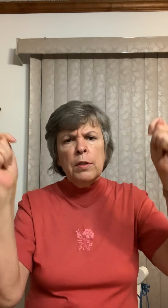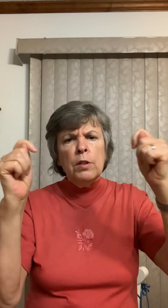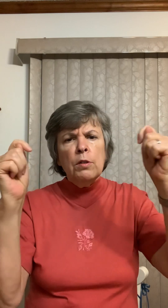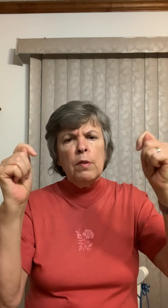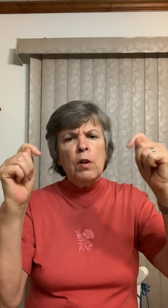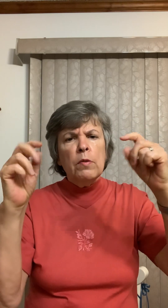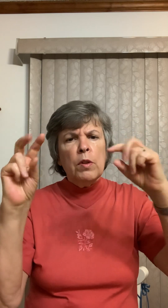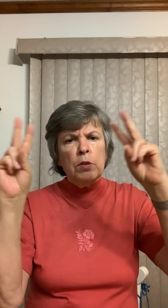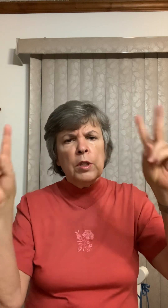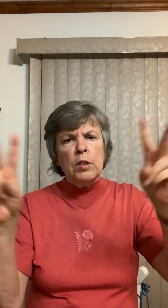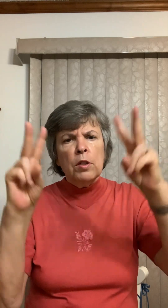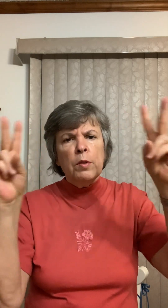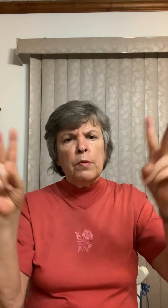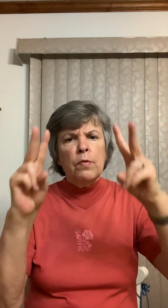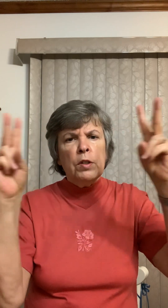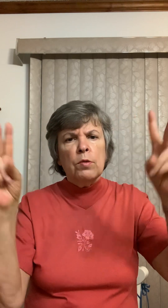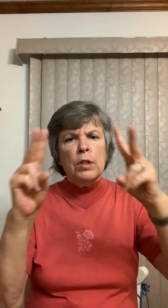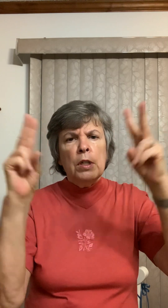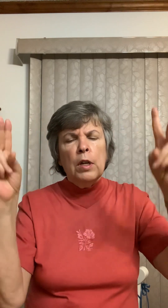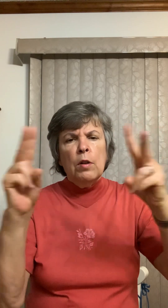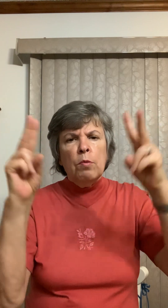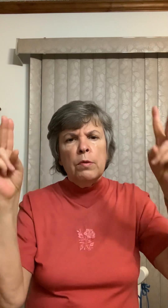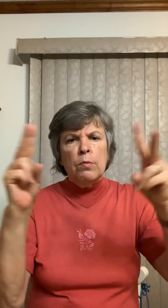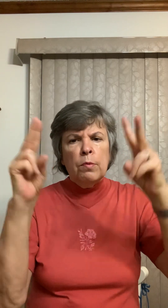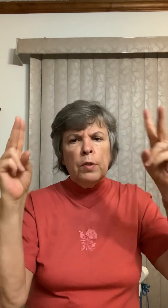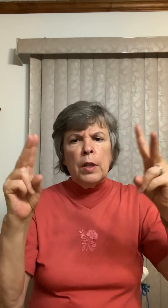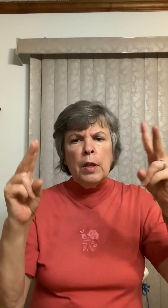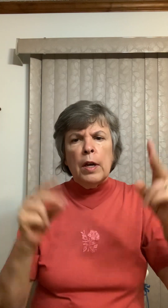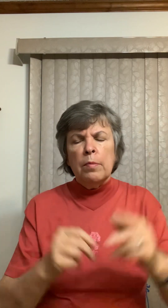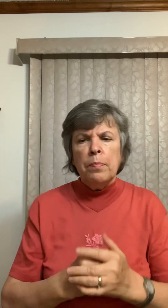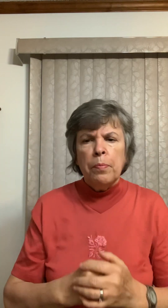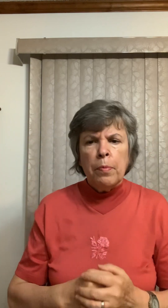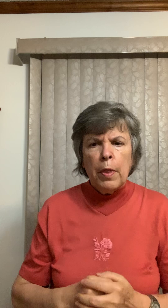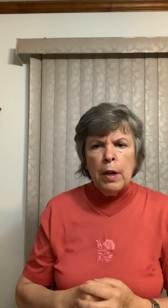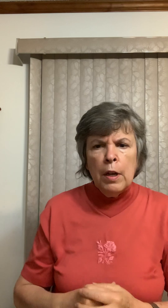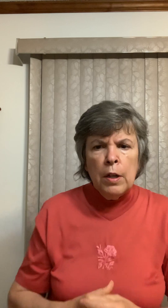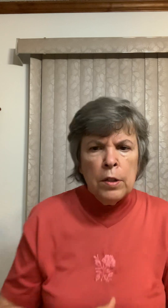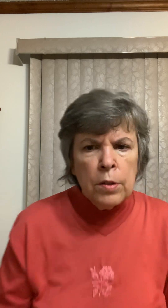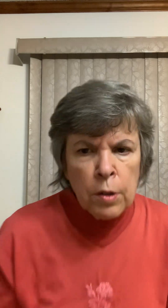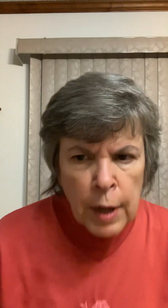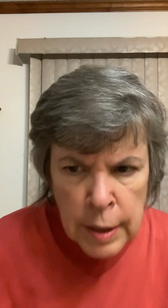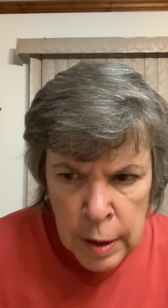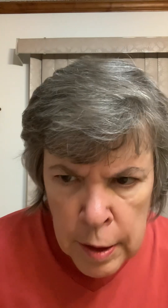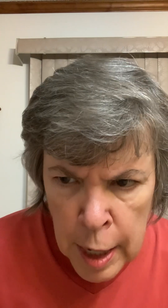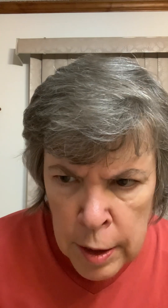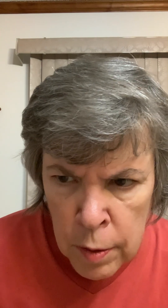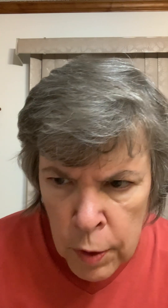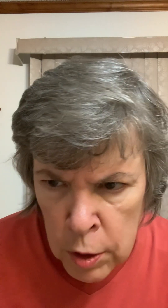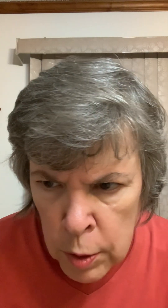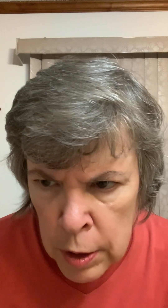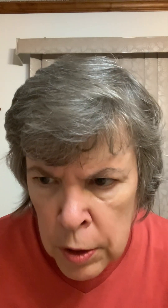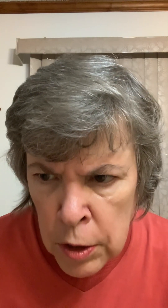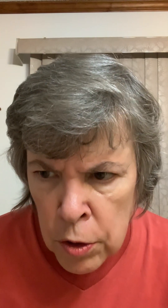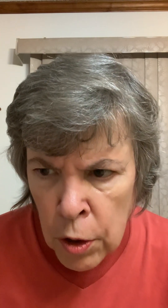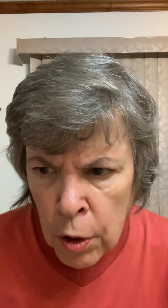You have all of those things. So with victory, we've got that. So as he stands in victory, sin's curse